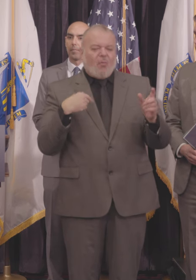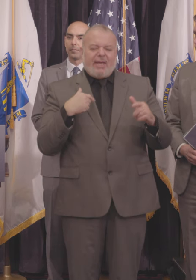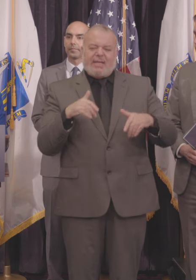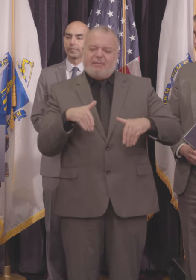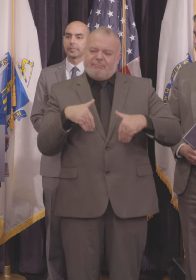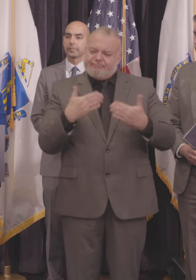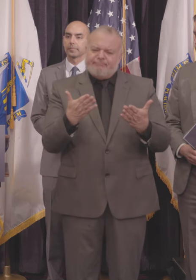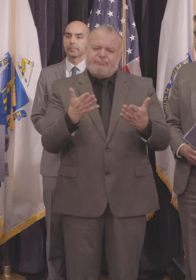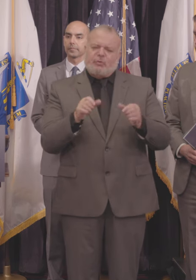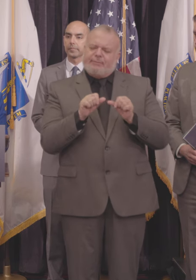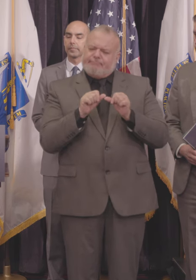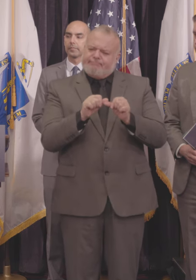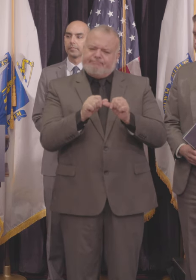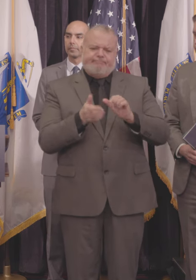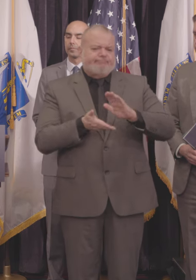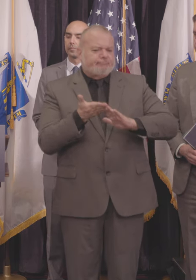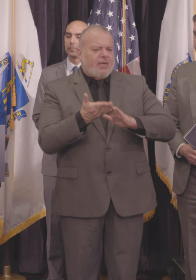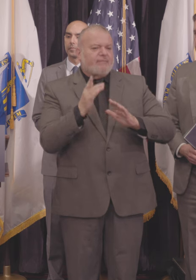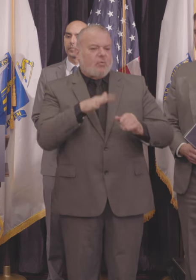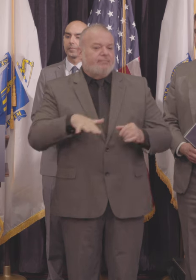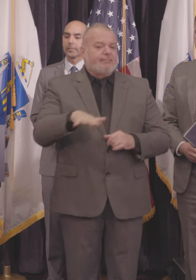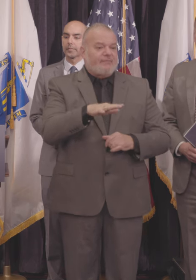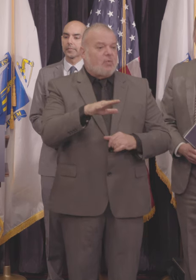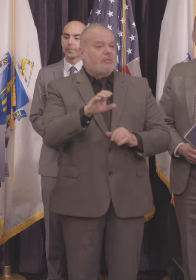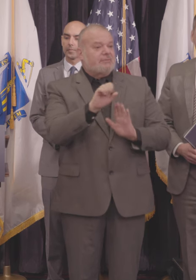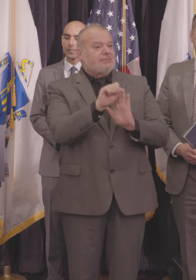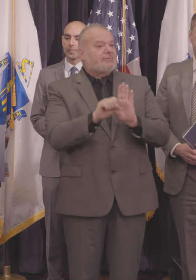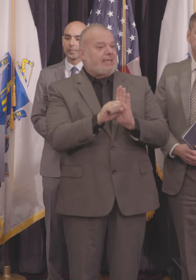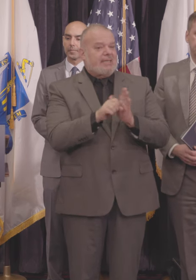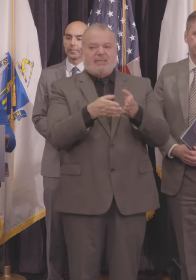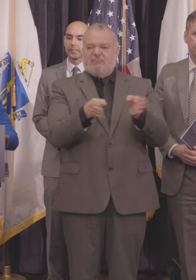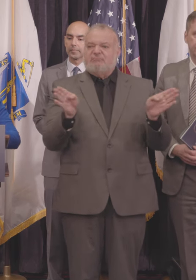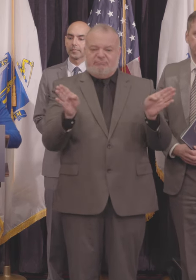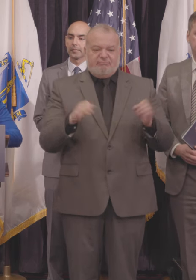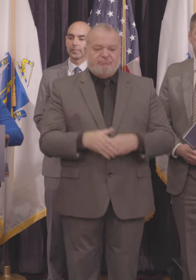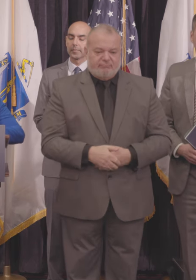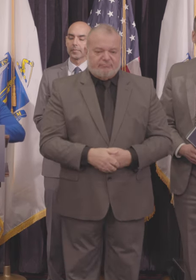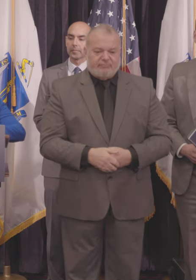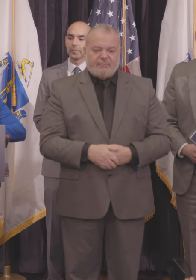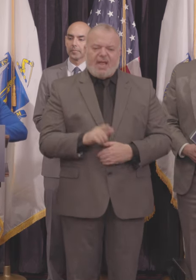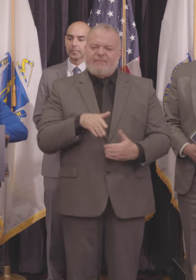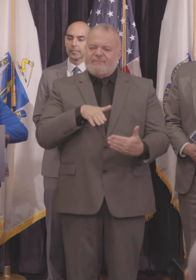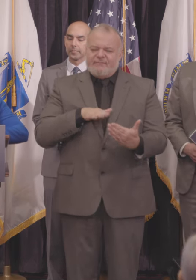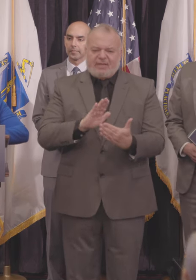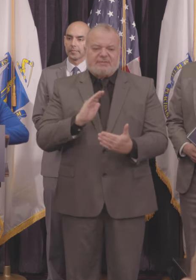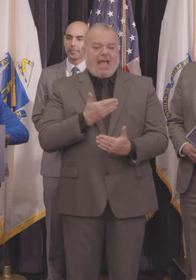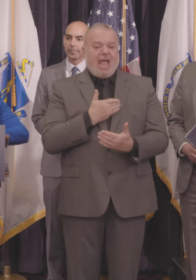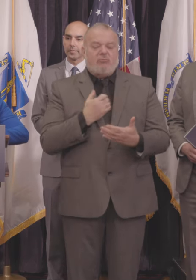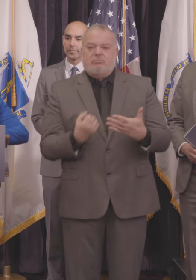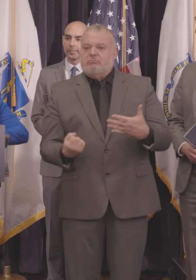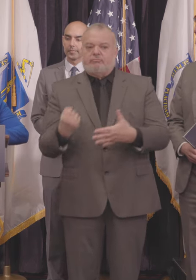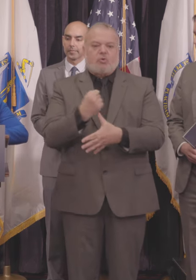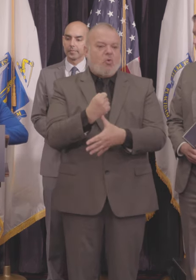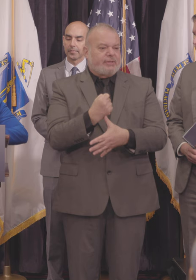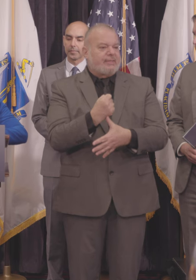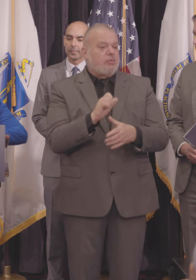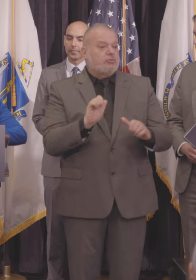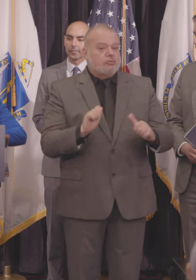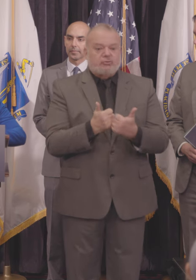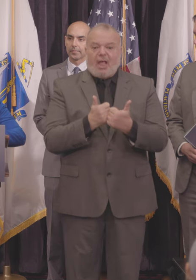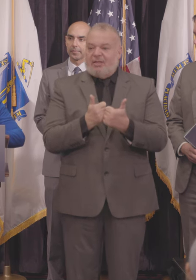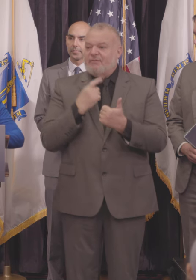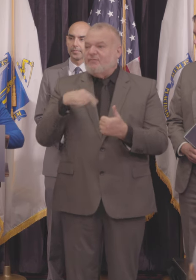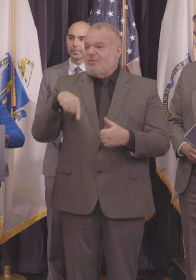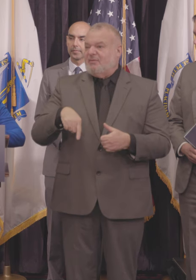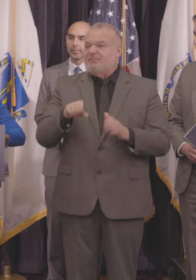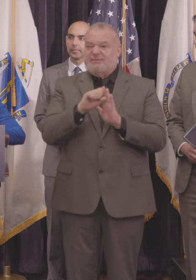impact on the urgent challenges that we face. It protects and advances the progress we